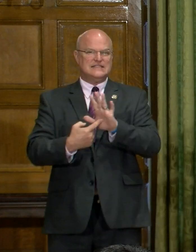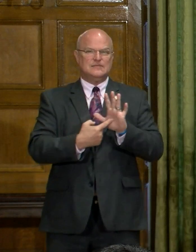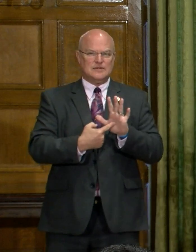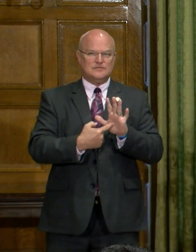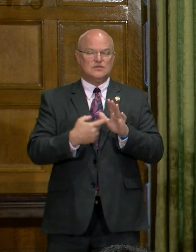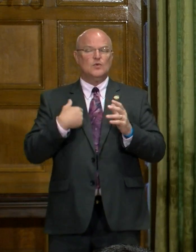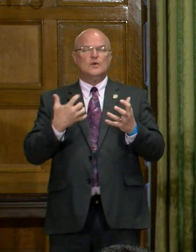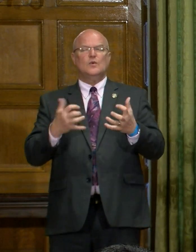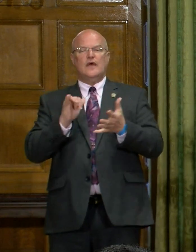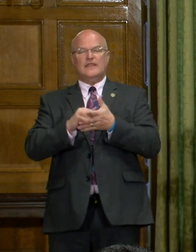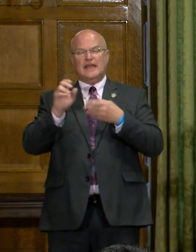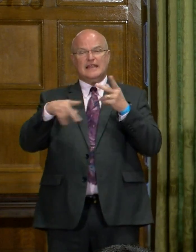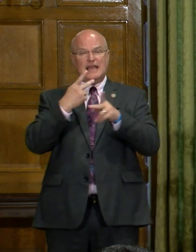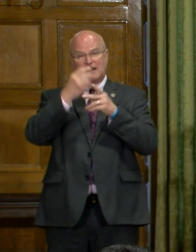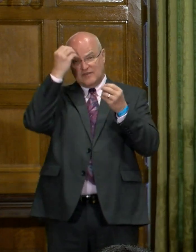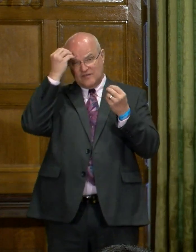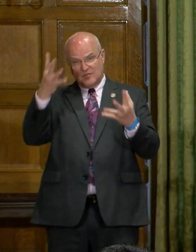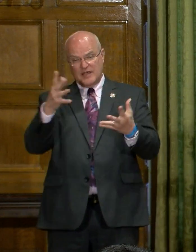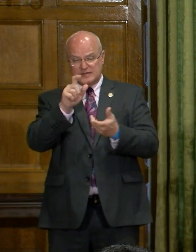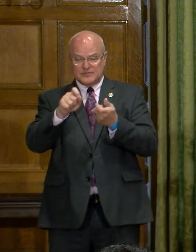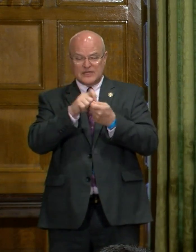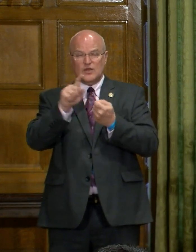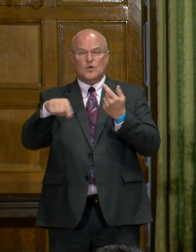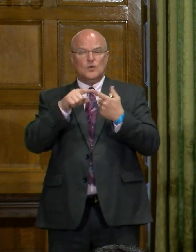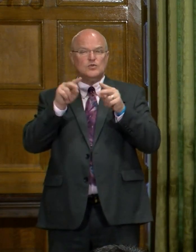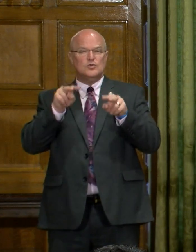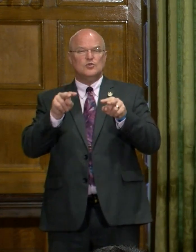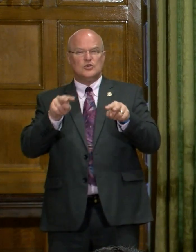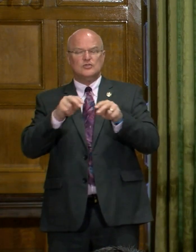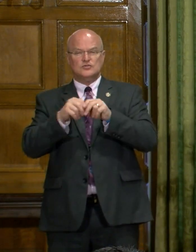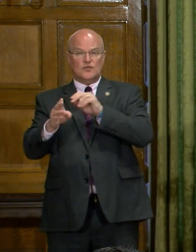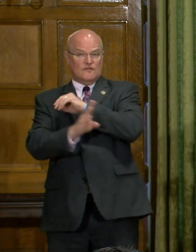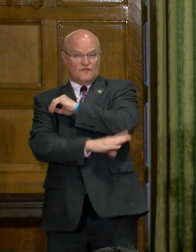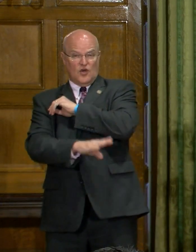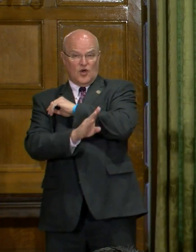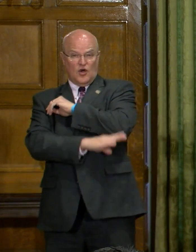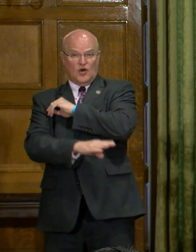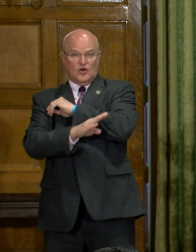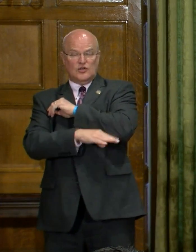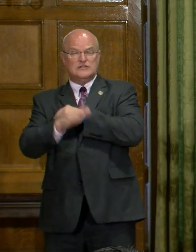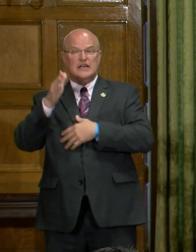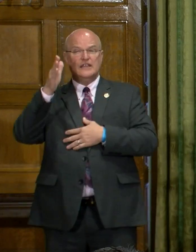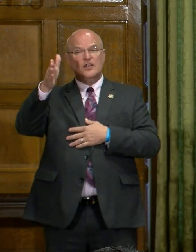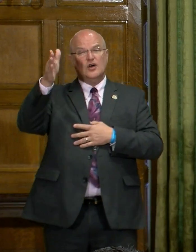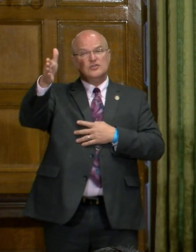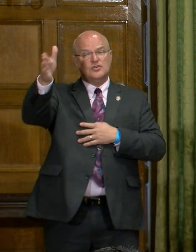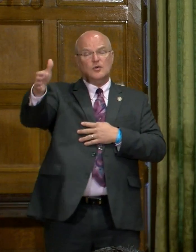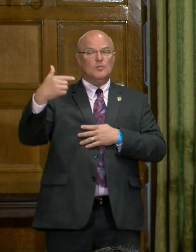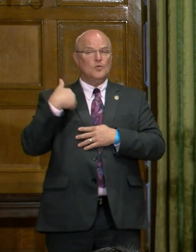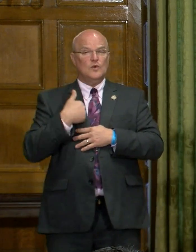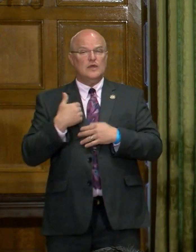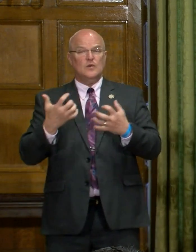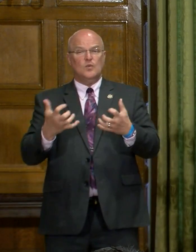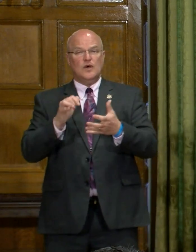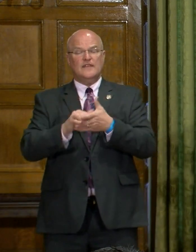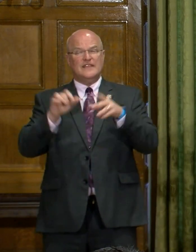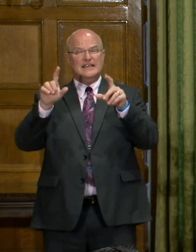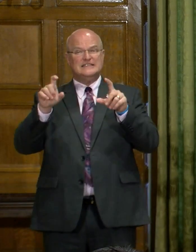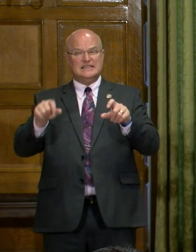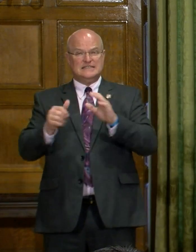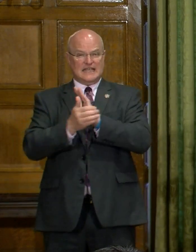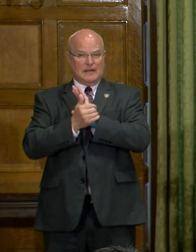want to have that kind of information, particularly when you look into the fall and long term. We want to have that